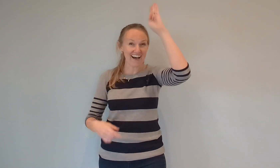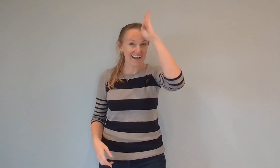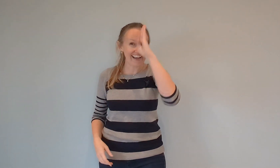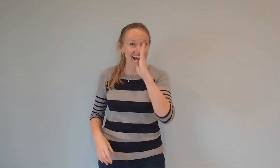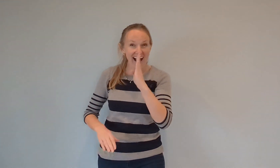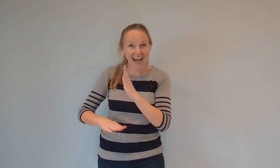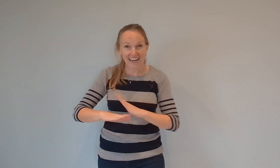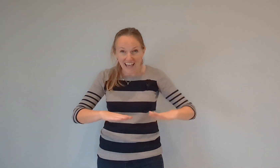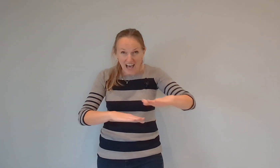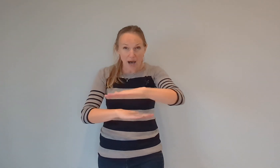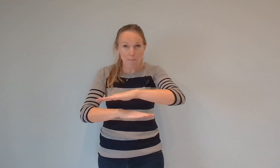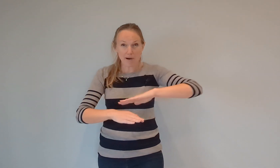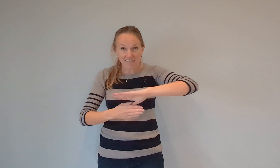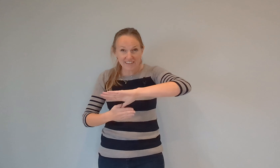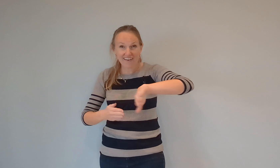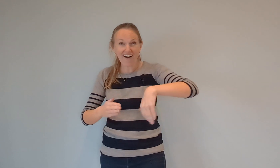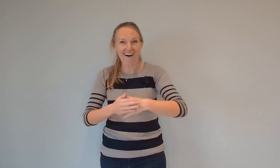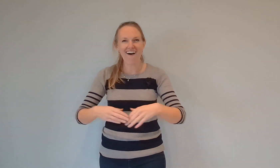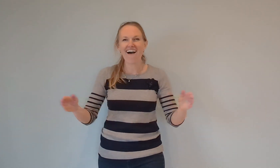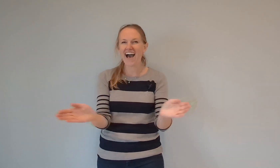Hallelujah, God above it all.